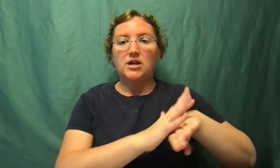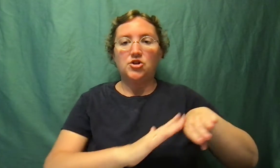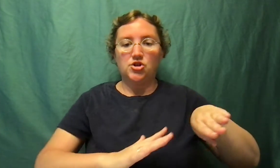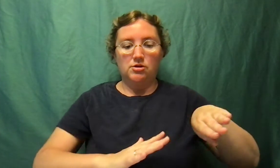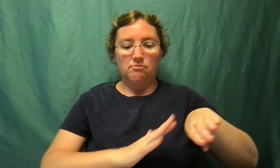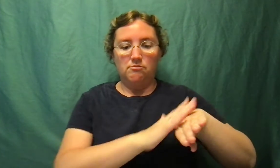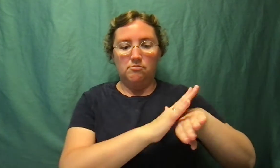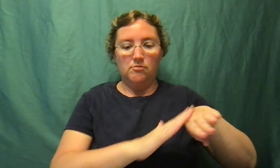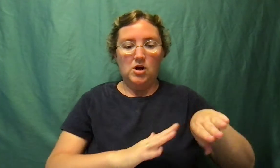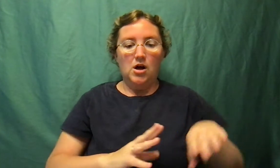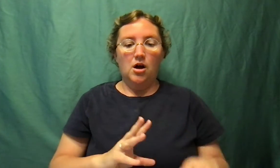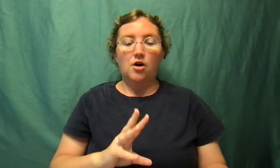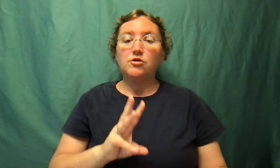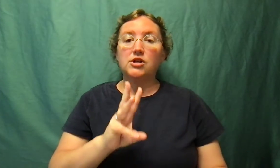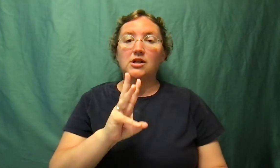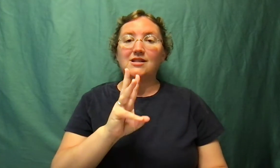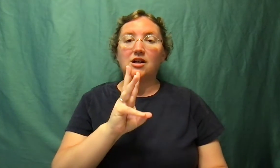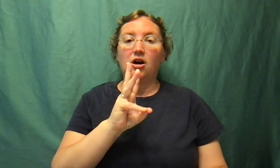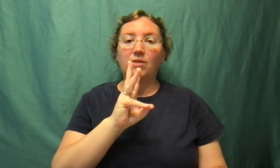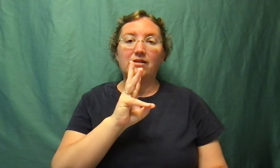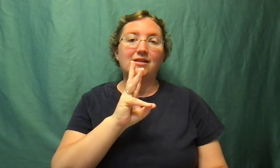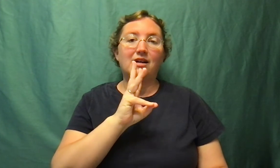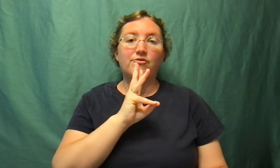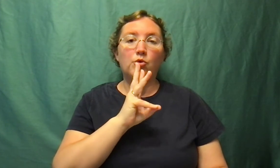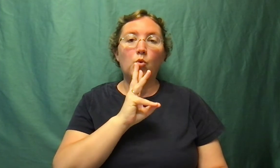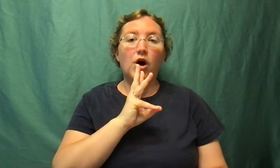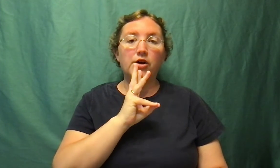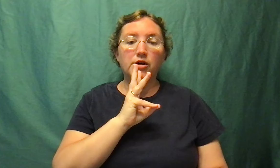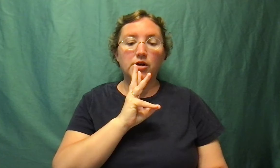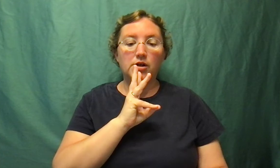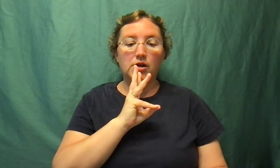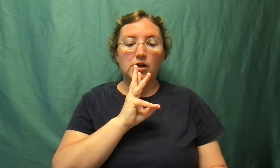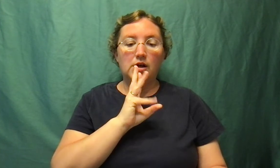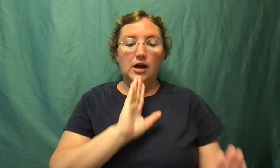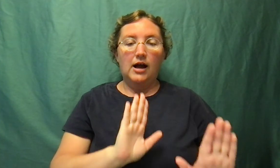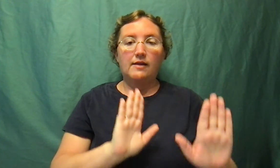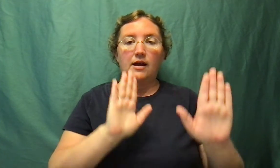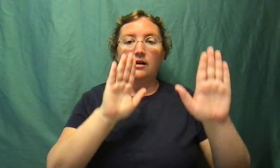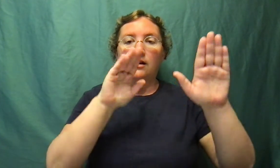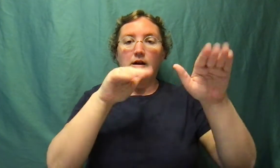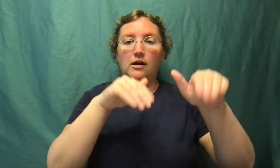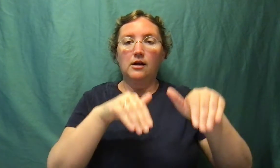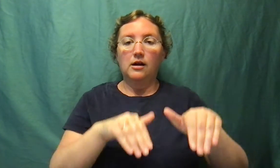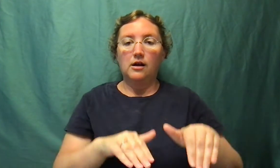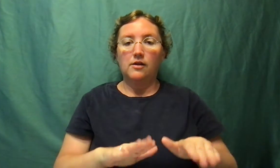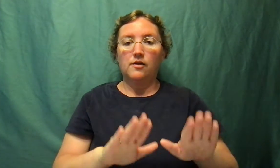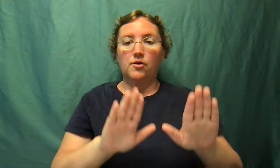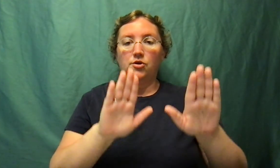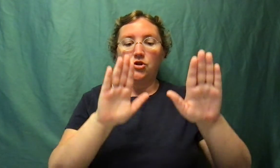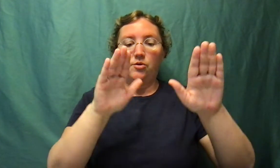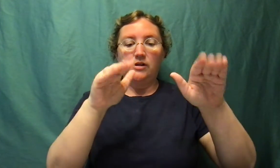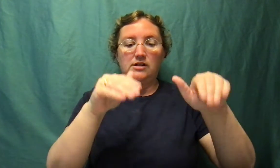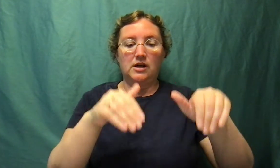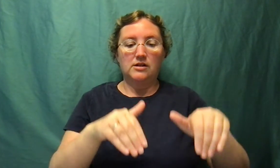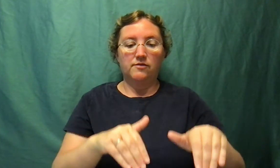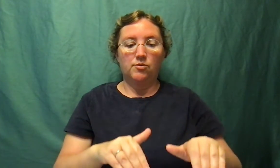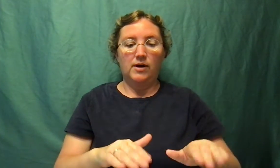Beach. Ocean is a compound sign for water, and then they're showing the signs of the